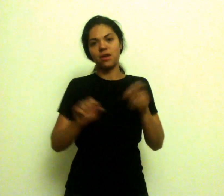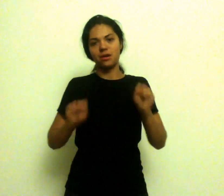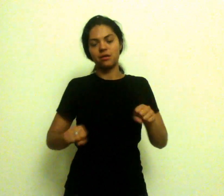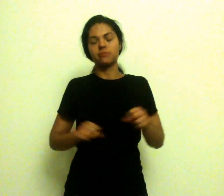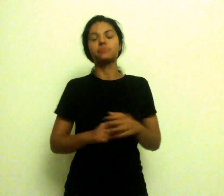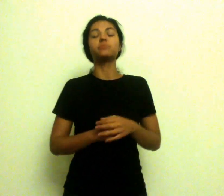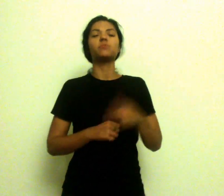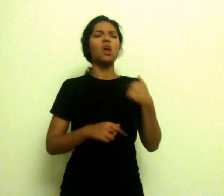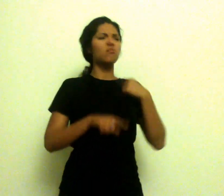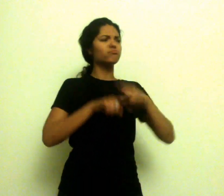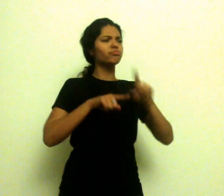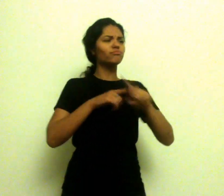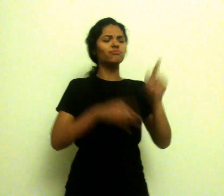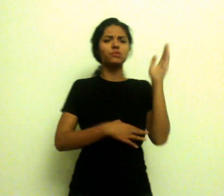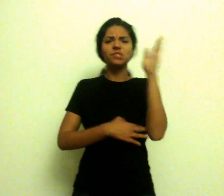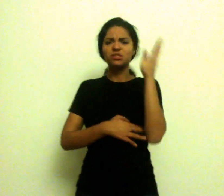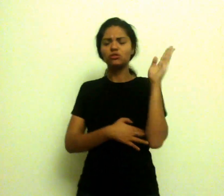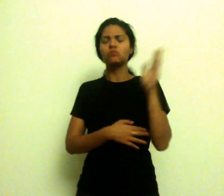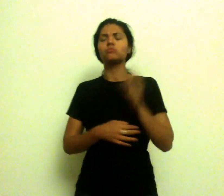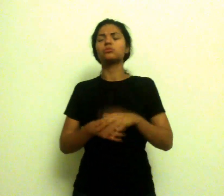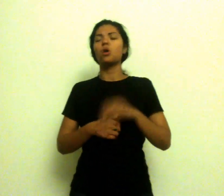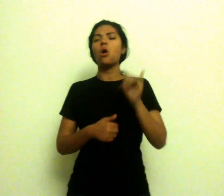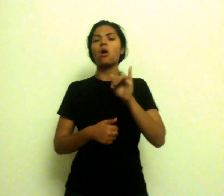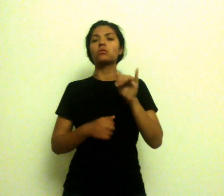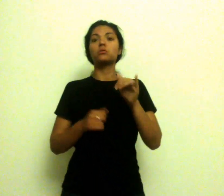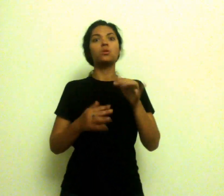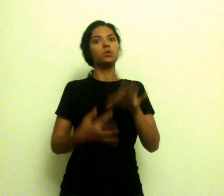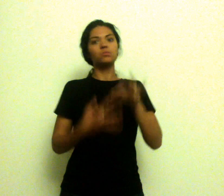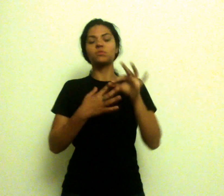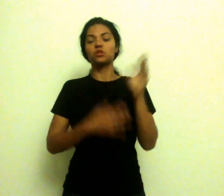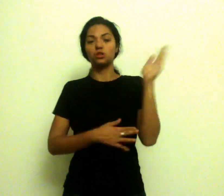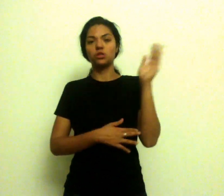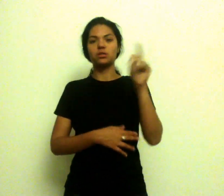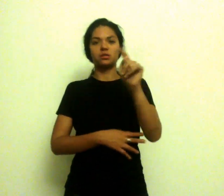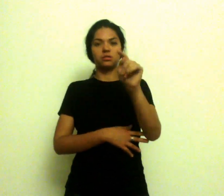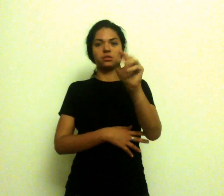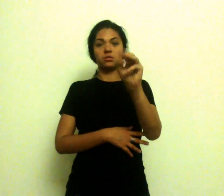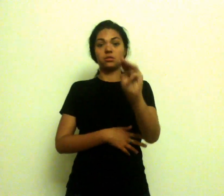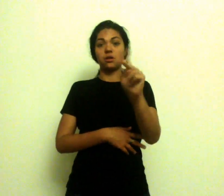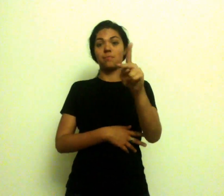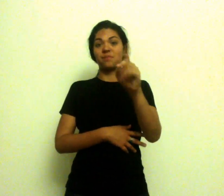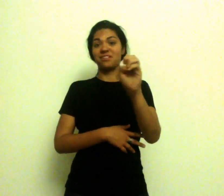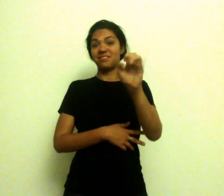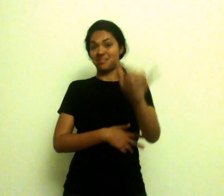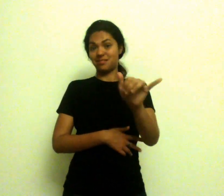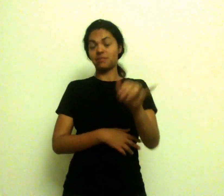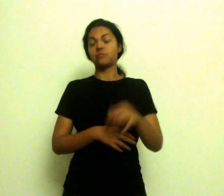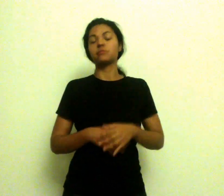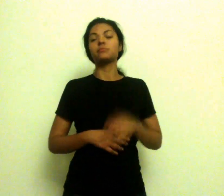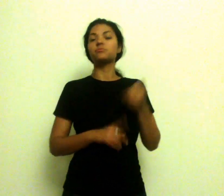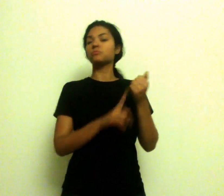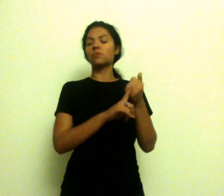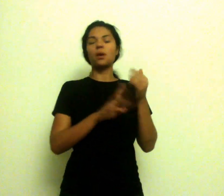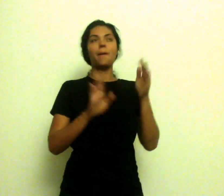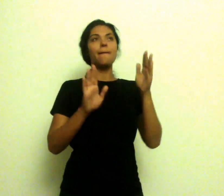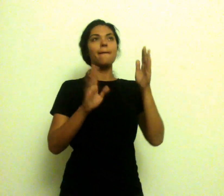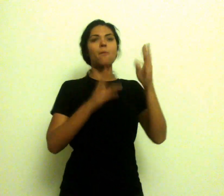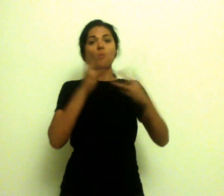also have a special guest in Tom Key. Tom Key is an award-winning playwright, and he and I will have one evening where we